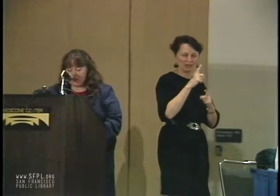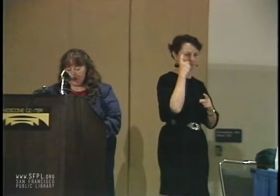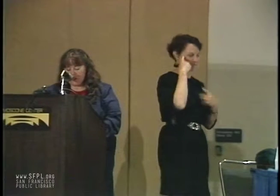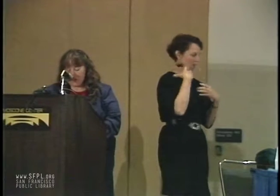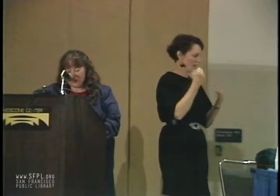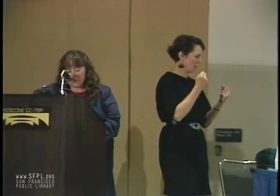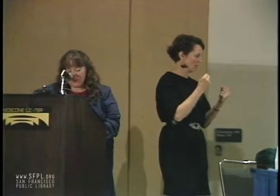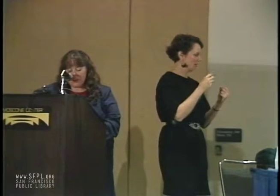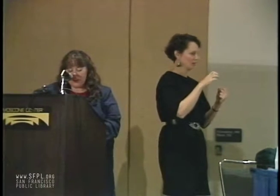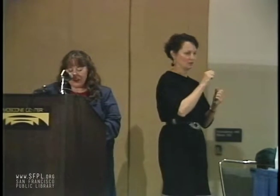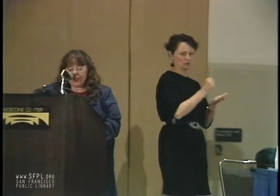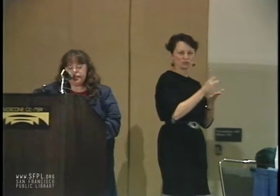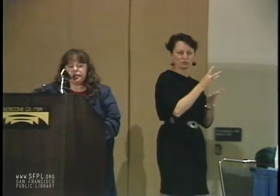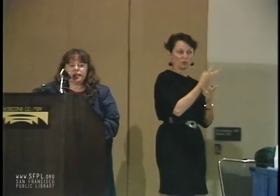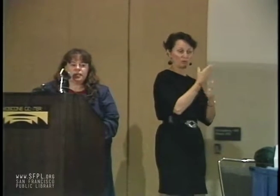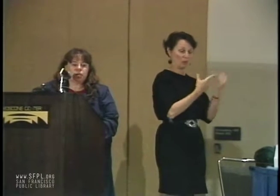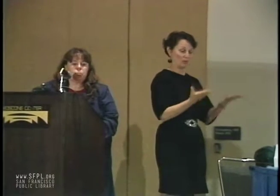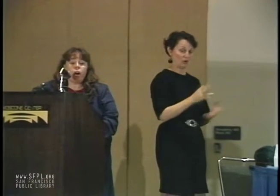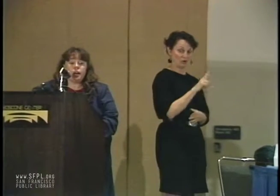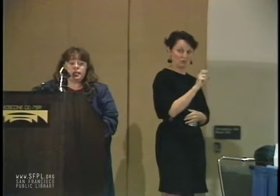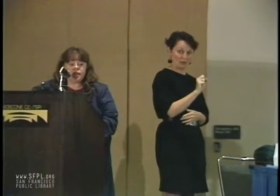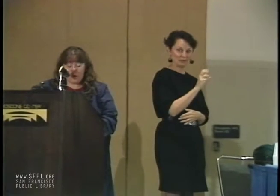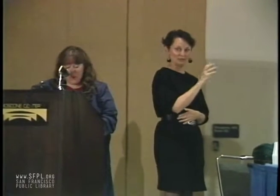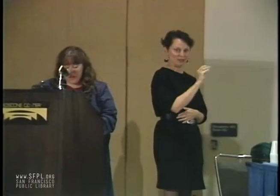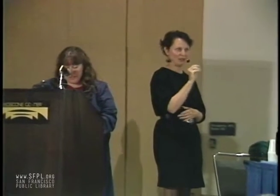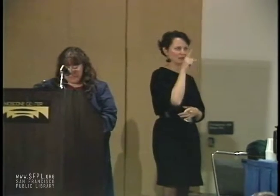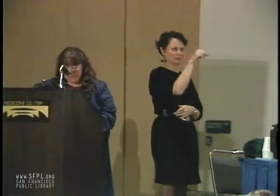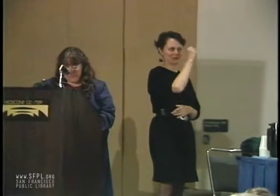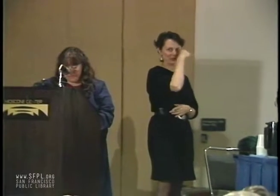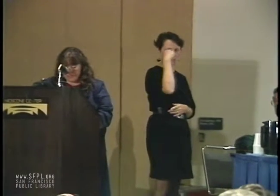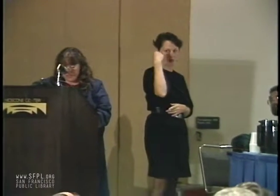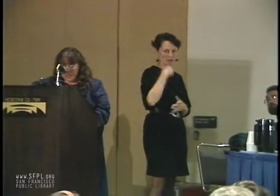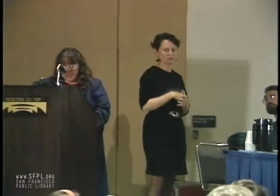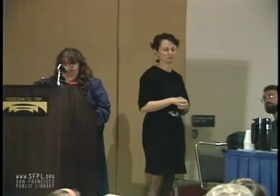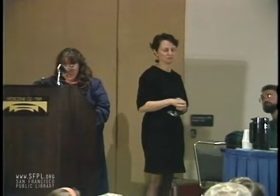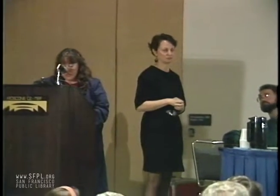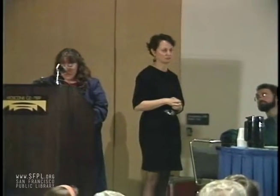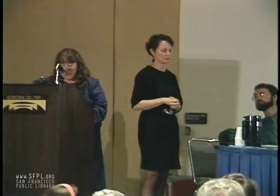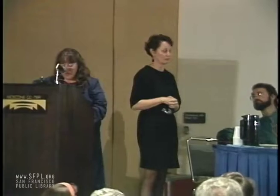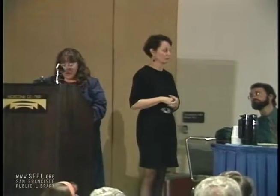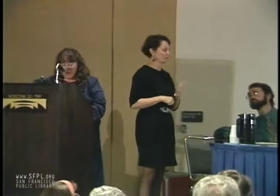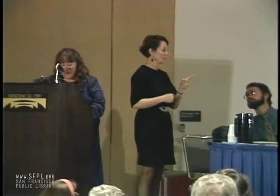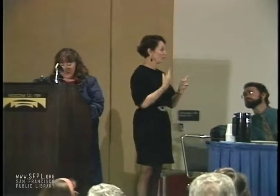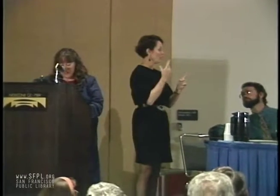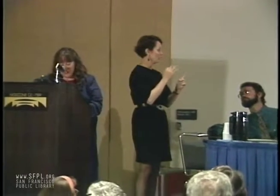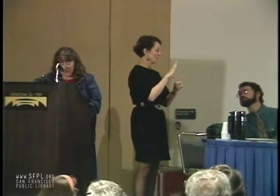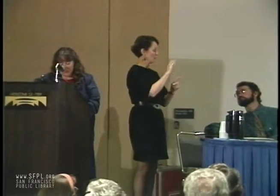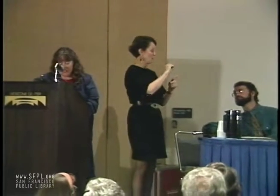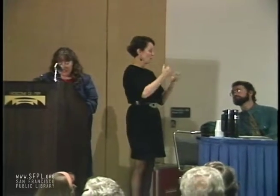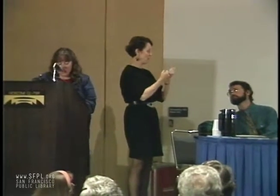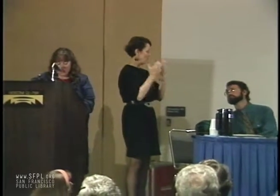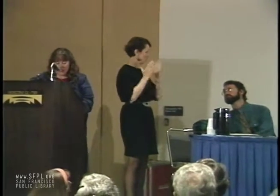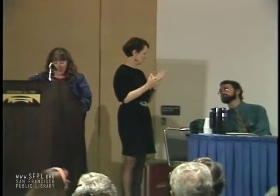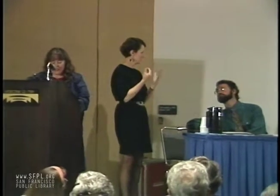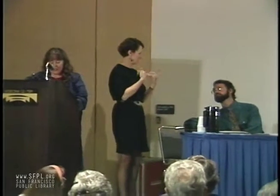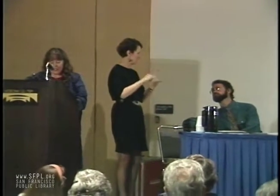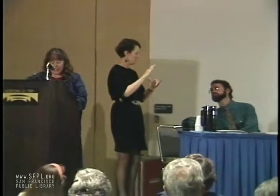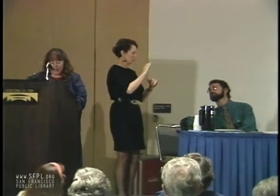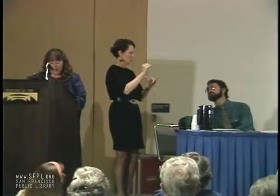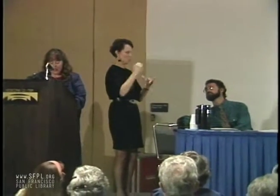social work, both in the United States and abroad in Taiwan. She was one of the co-founders and remains a co-chair of the Multicultural